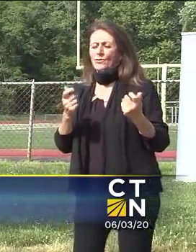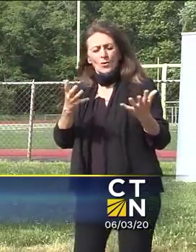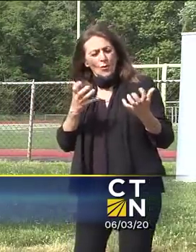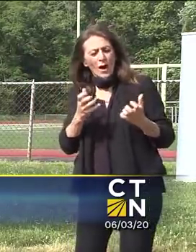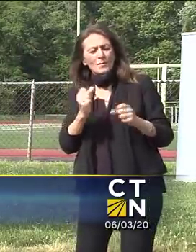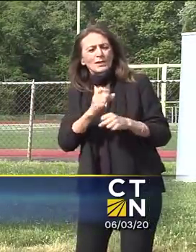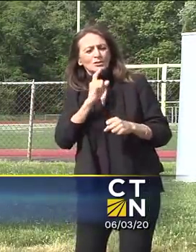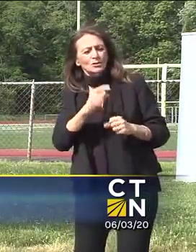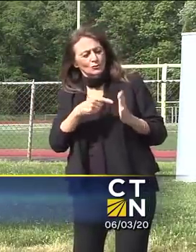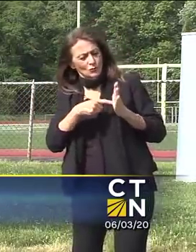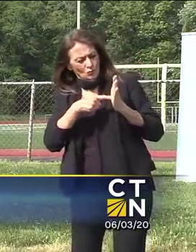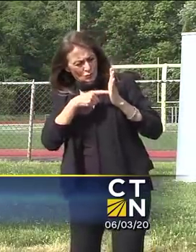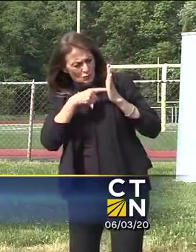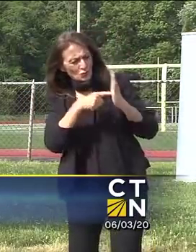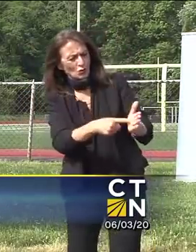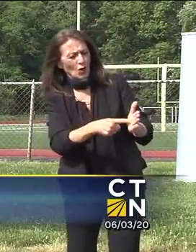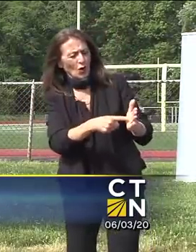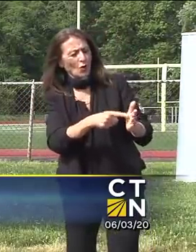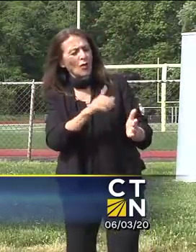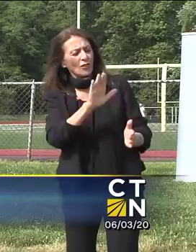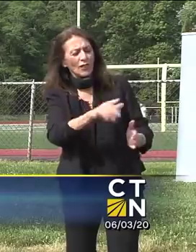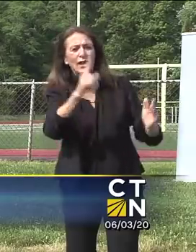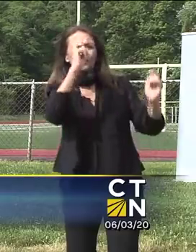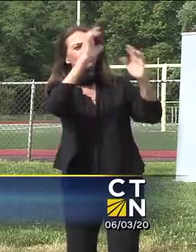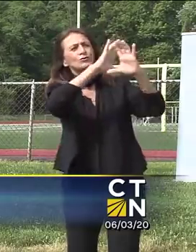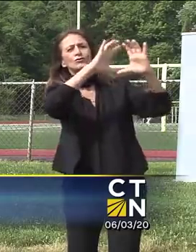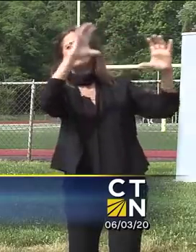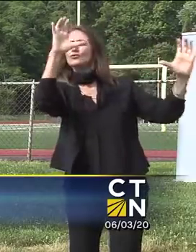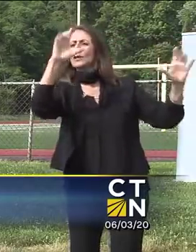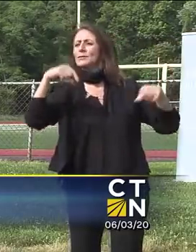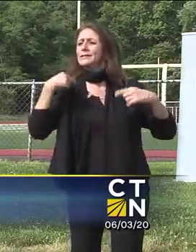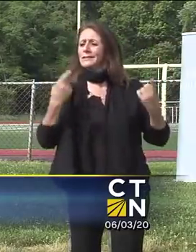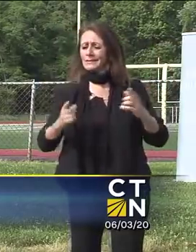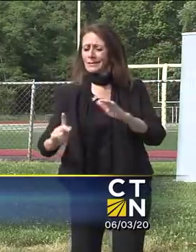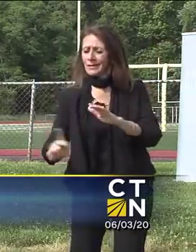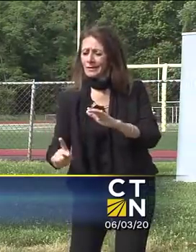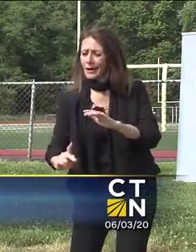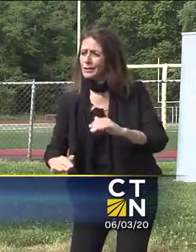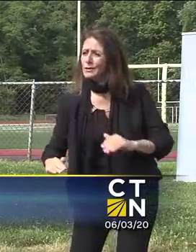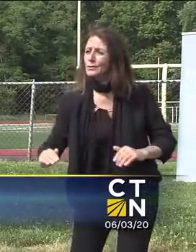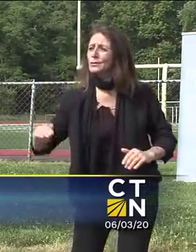resemble what they've dreamed about since kindergarten.